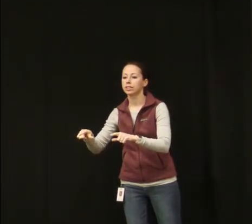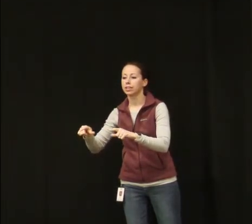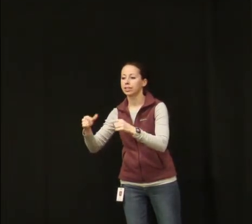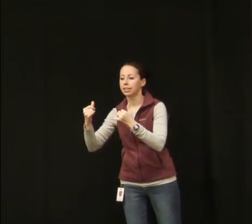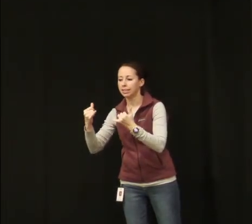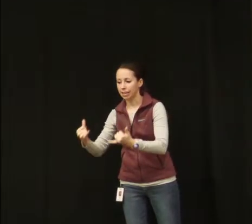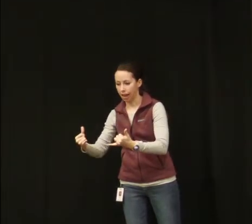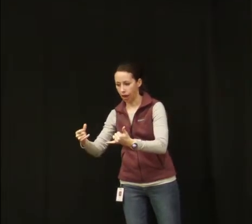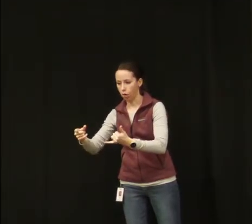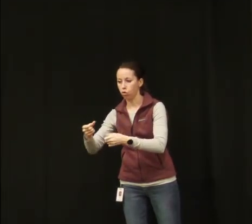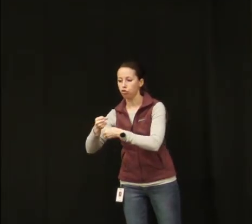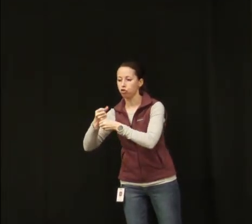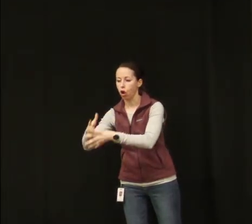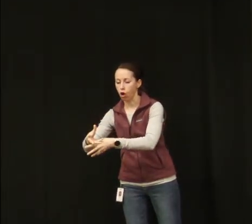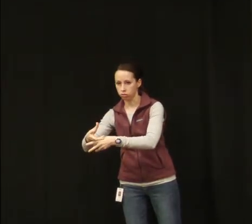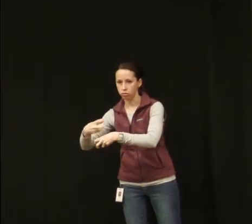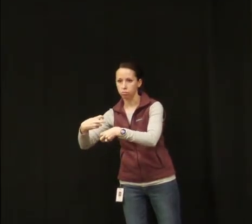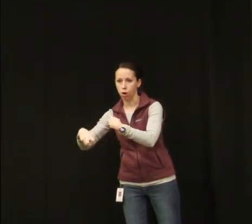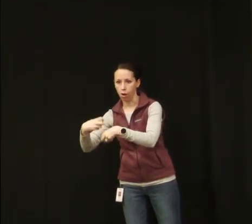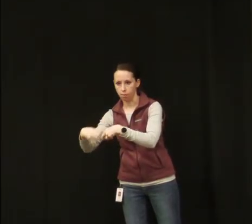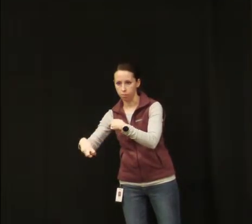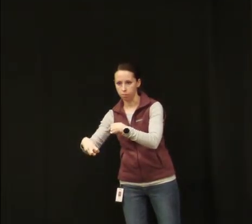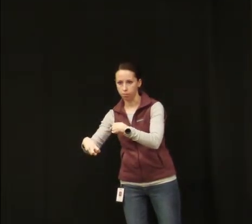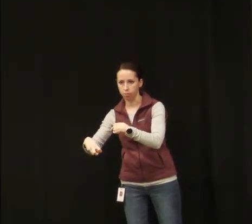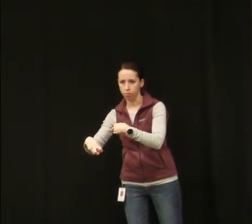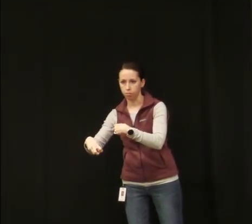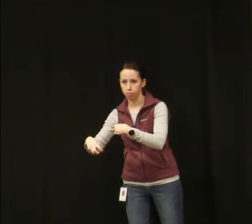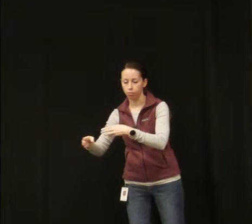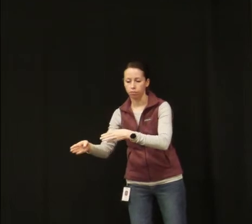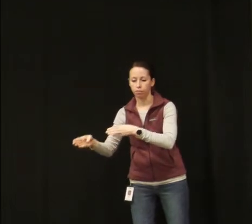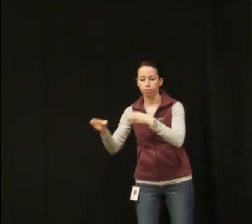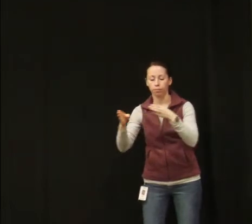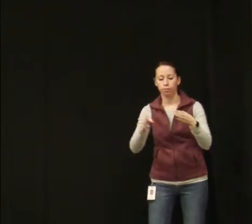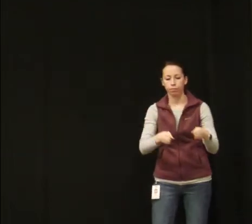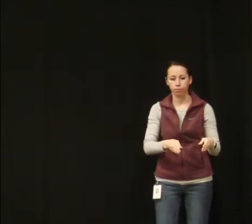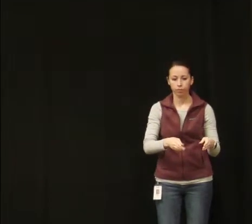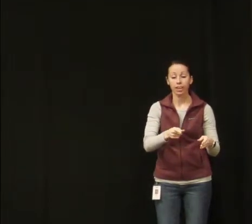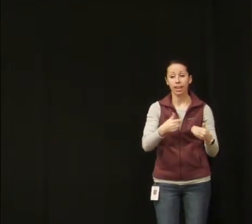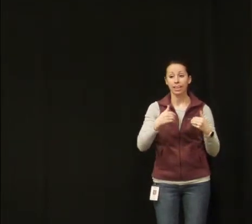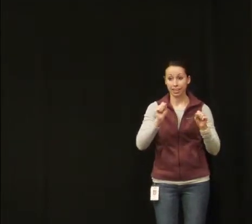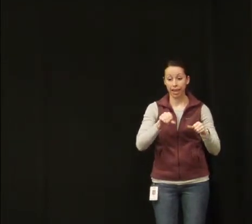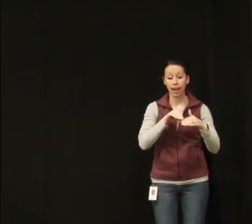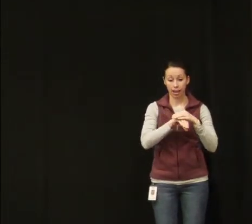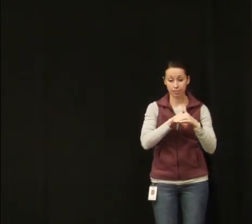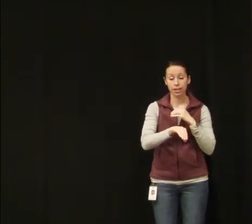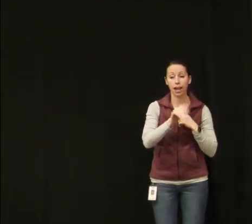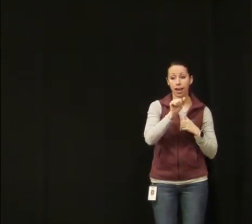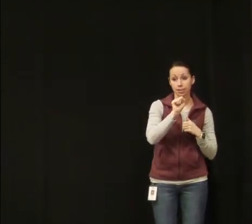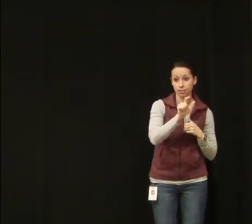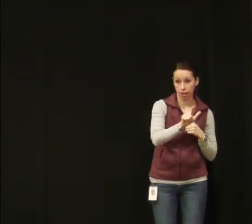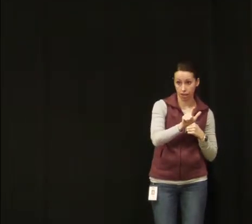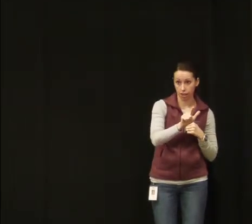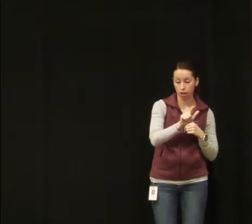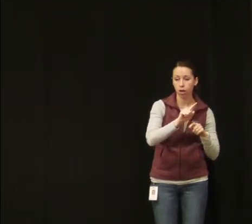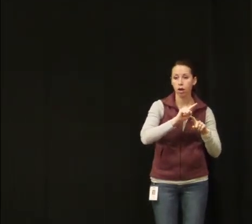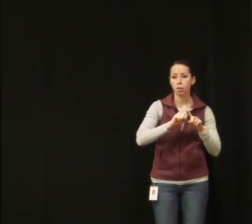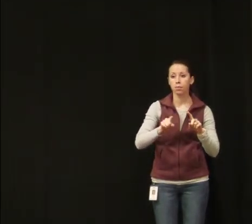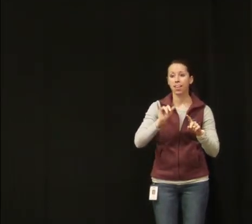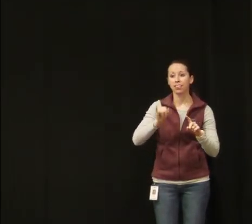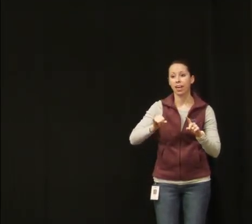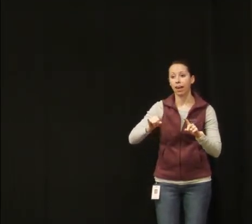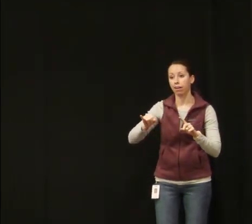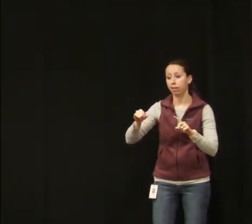because he's got access to ASL, but it's that historical impact of language